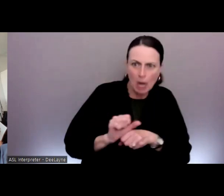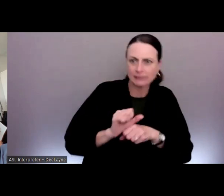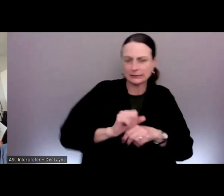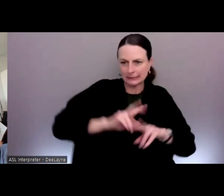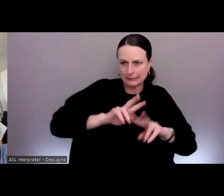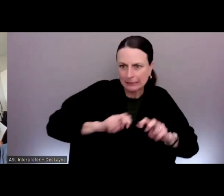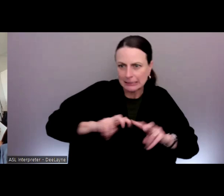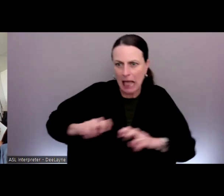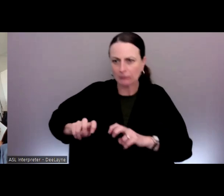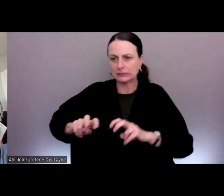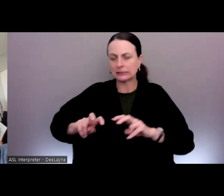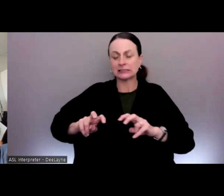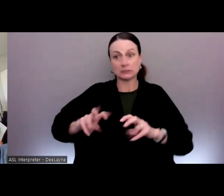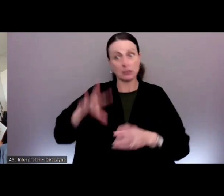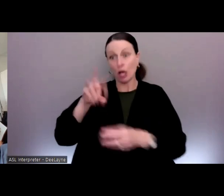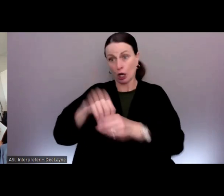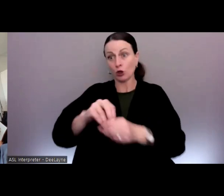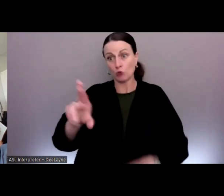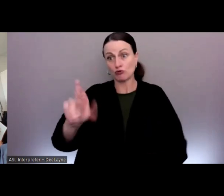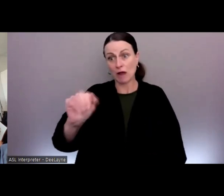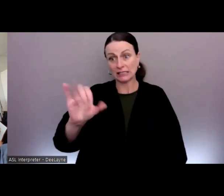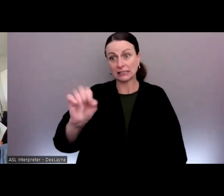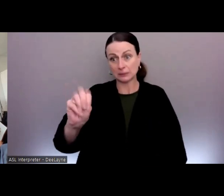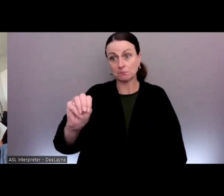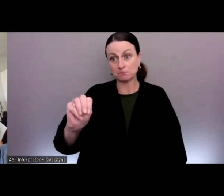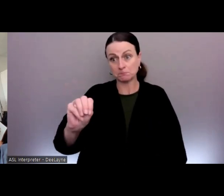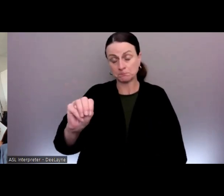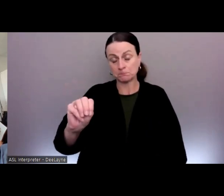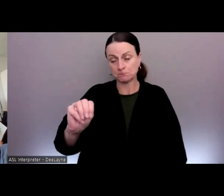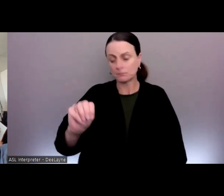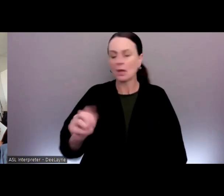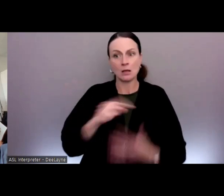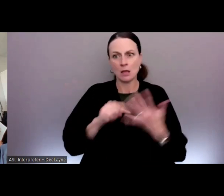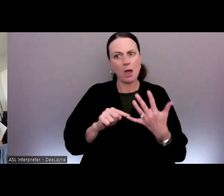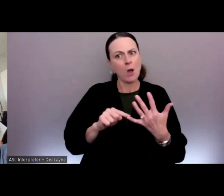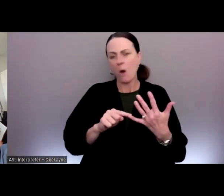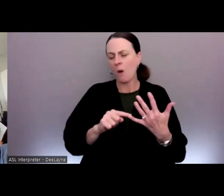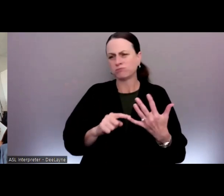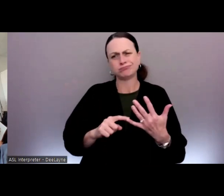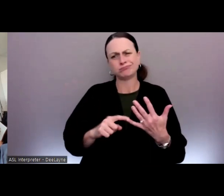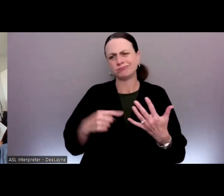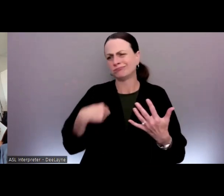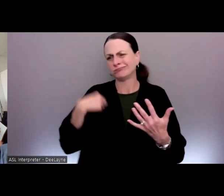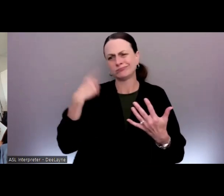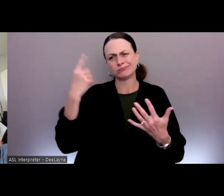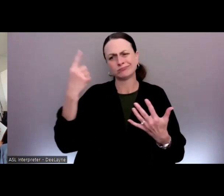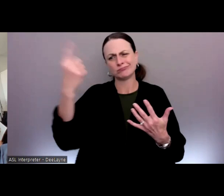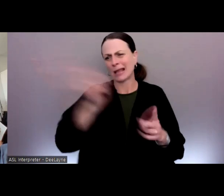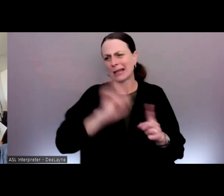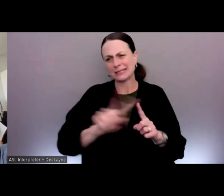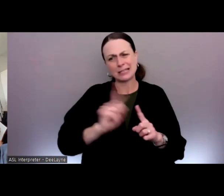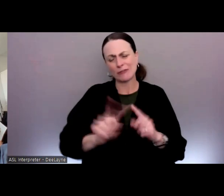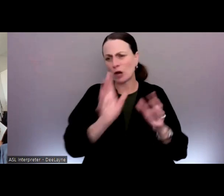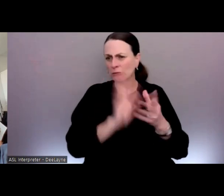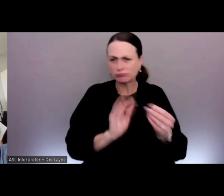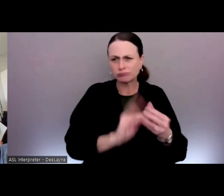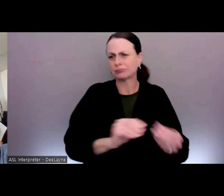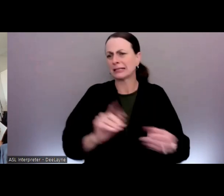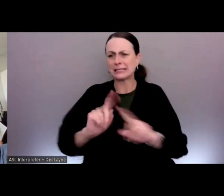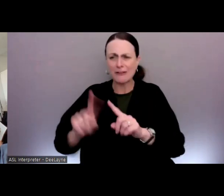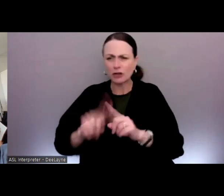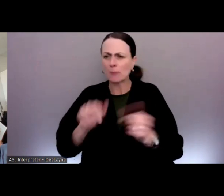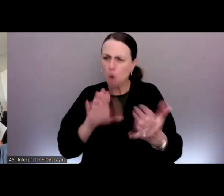that they include racism. And again, these are arguments that have been made in different versions by different scholars who have